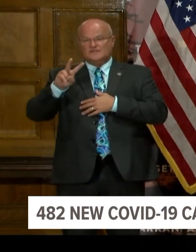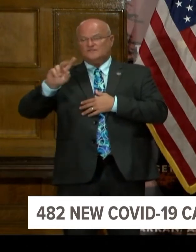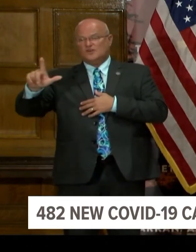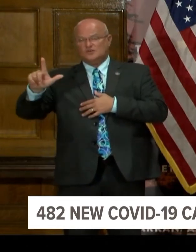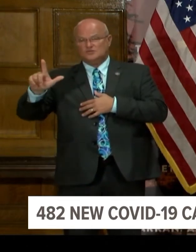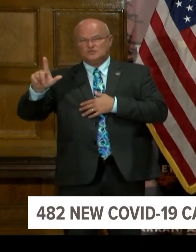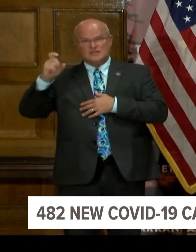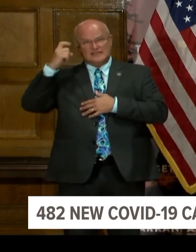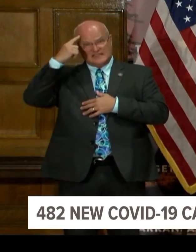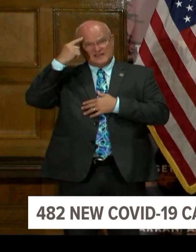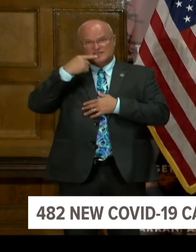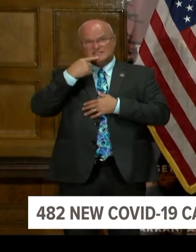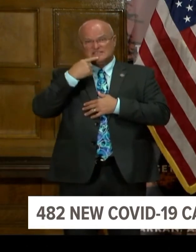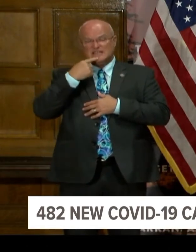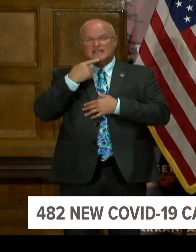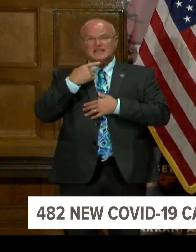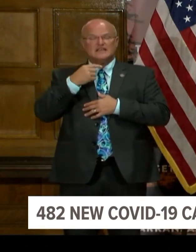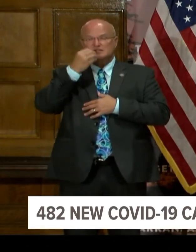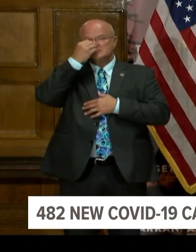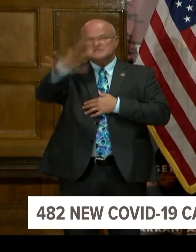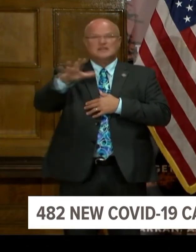as the governor said, leave students out.